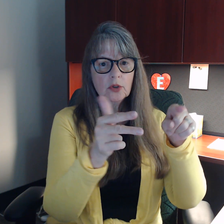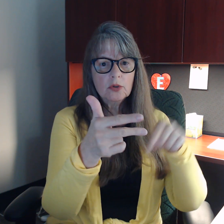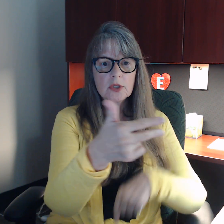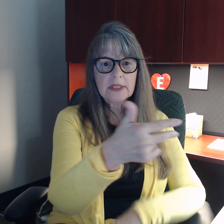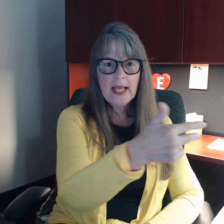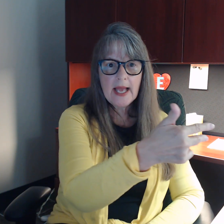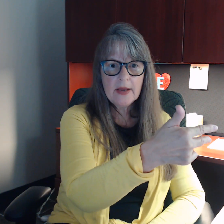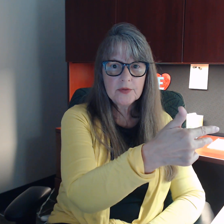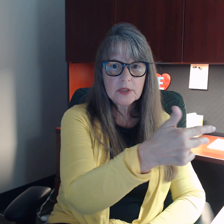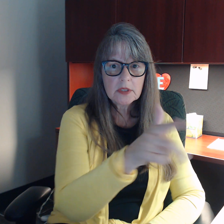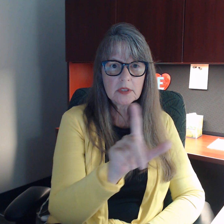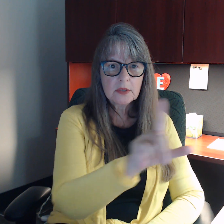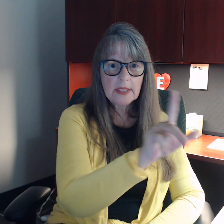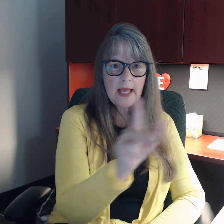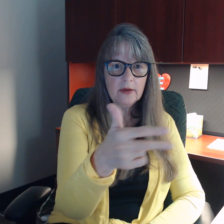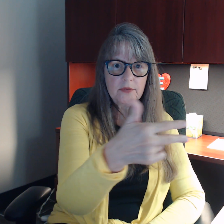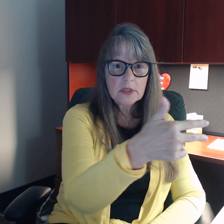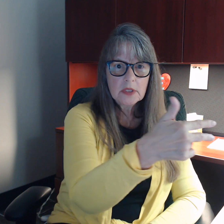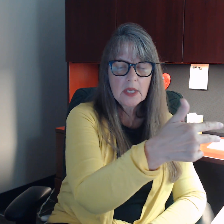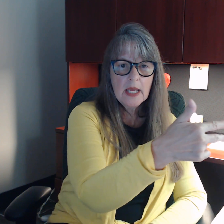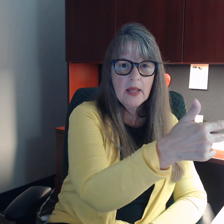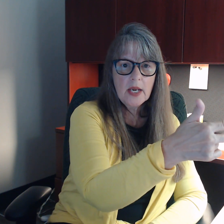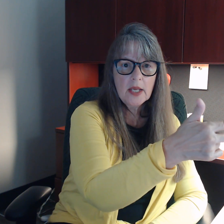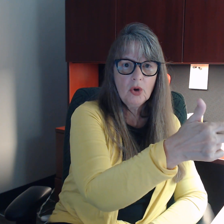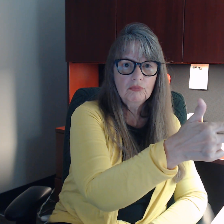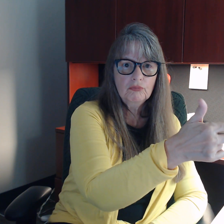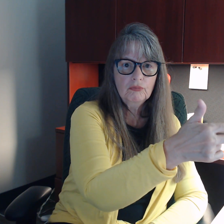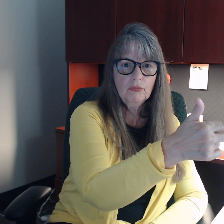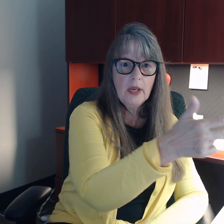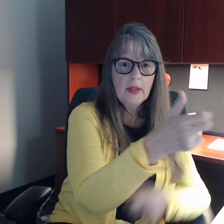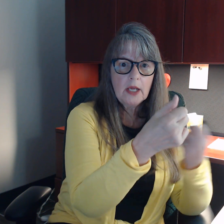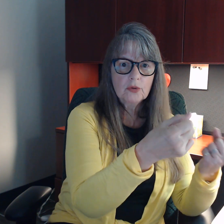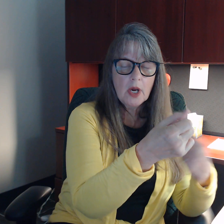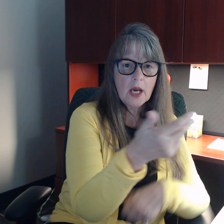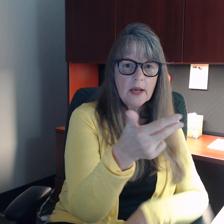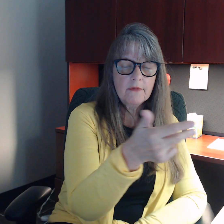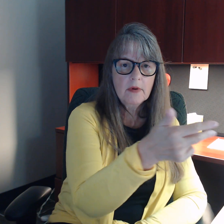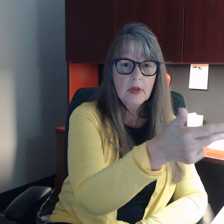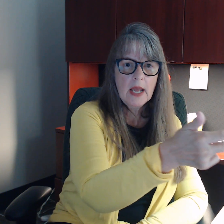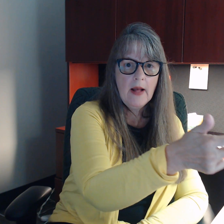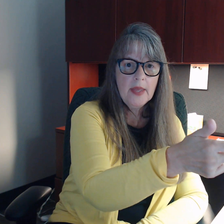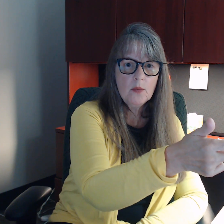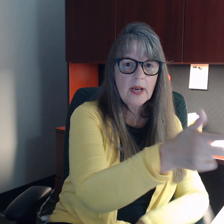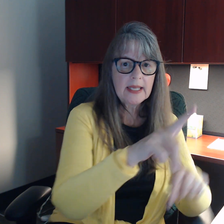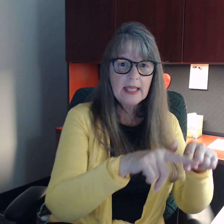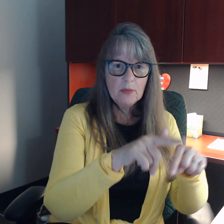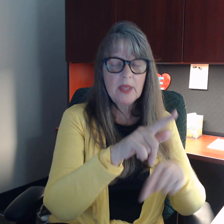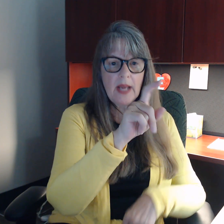to the left, and then I go, and then I drive, and then when I